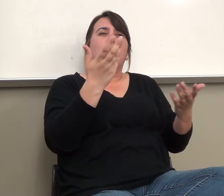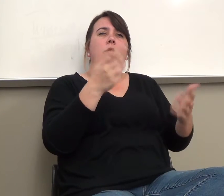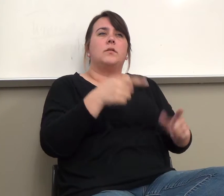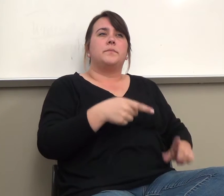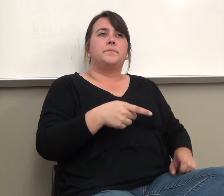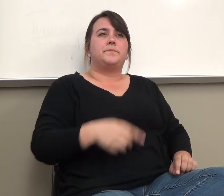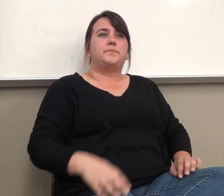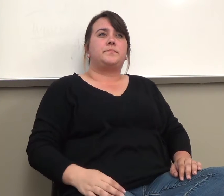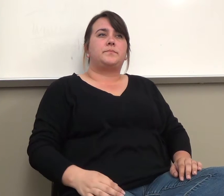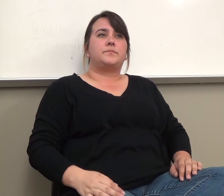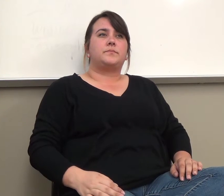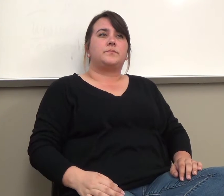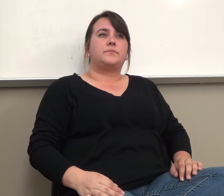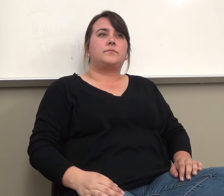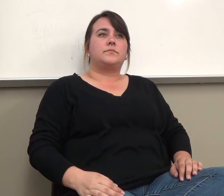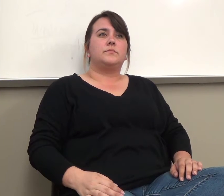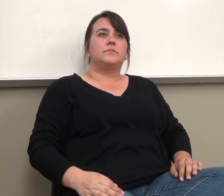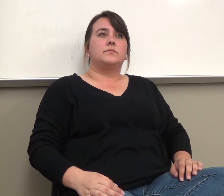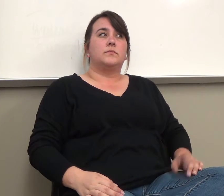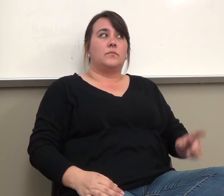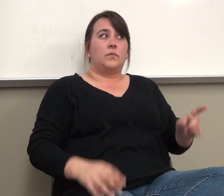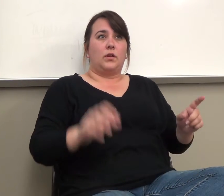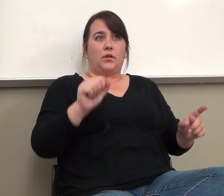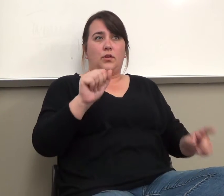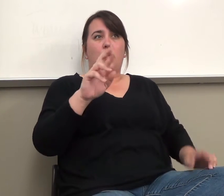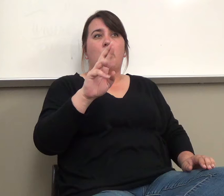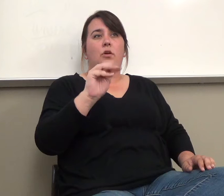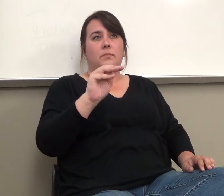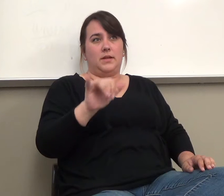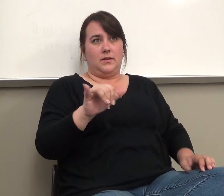sentence? It's army. Okay, remember what we